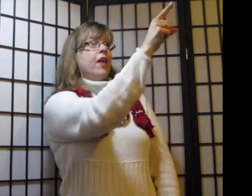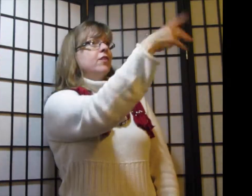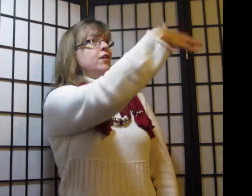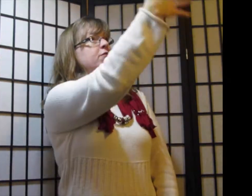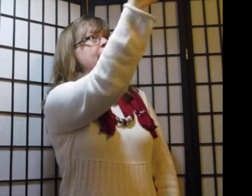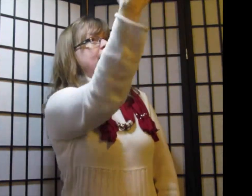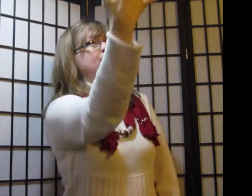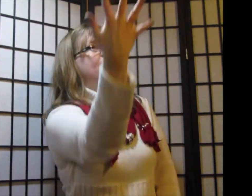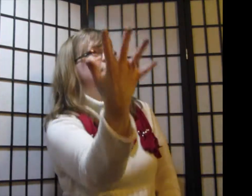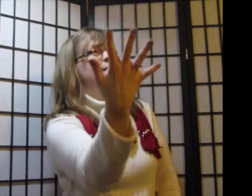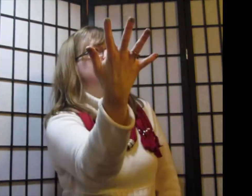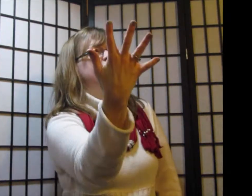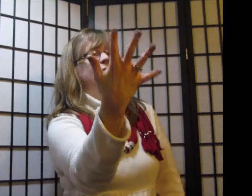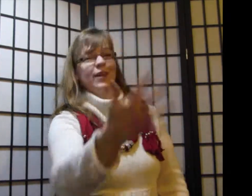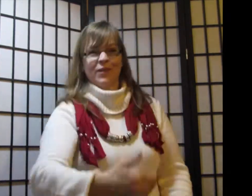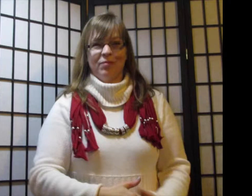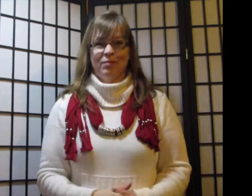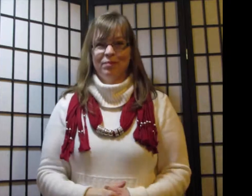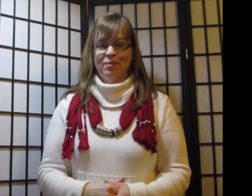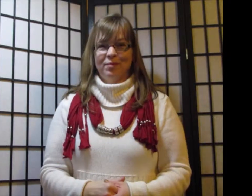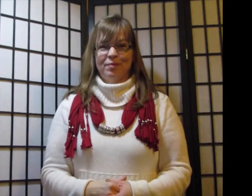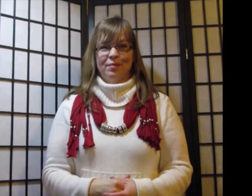There's a rainbow.